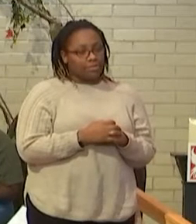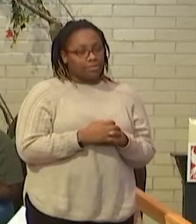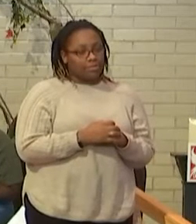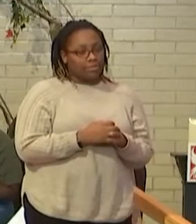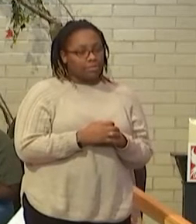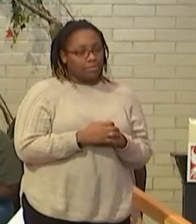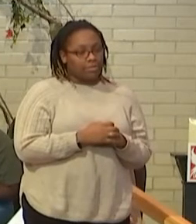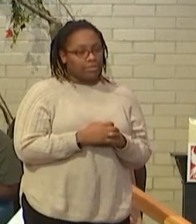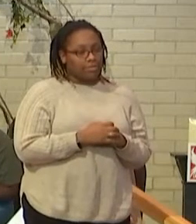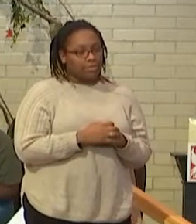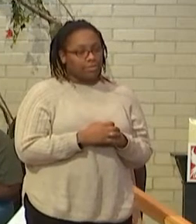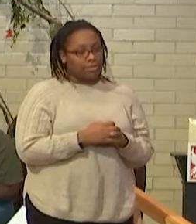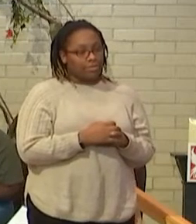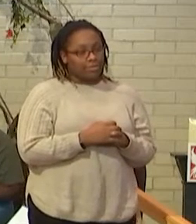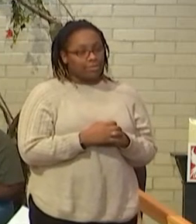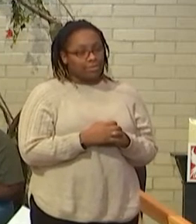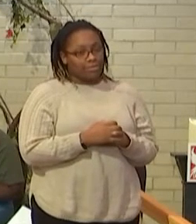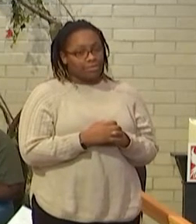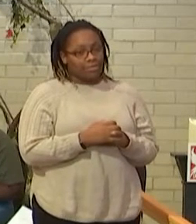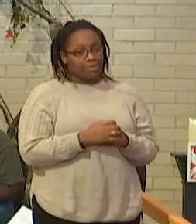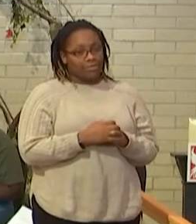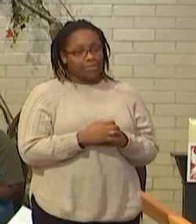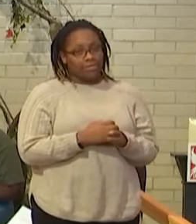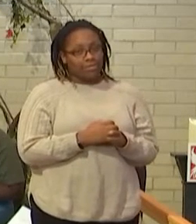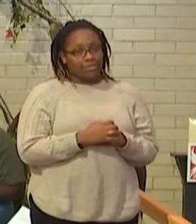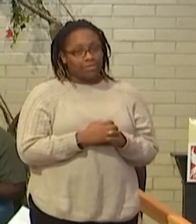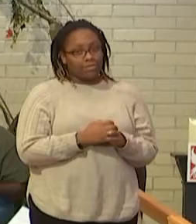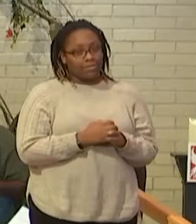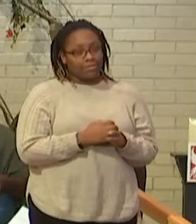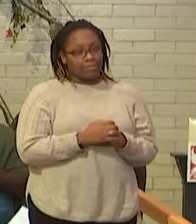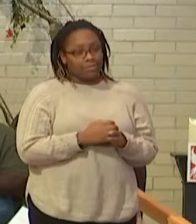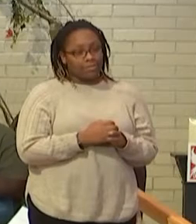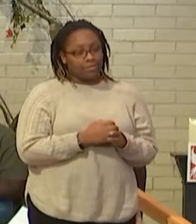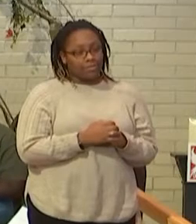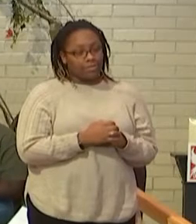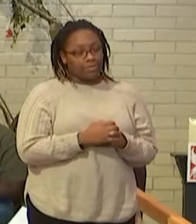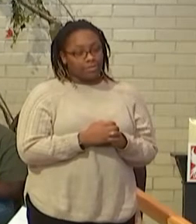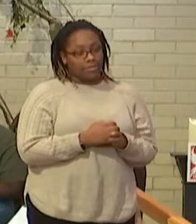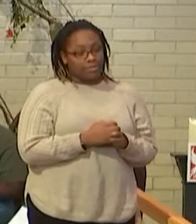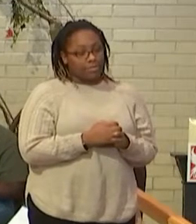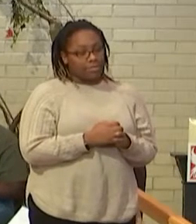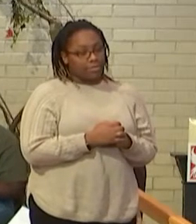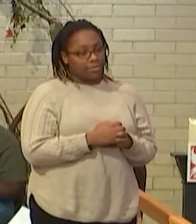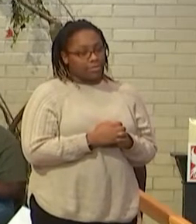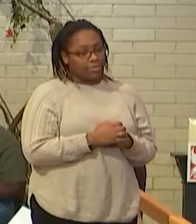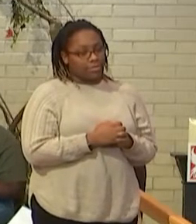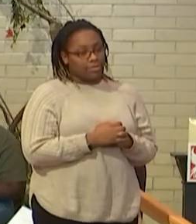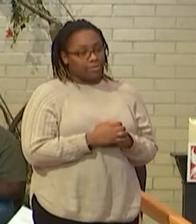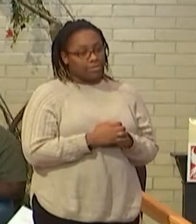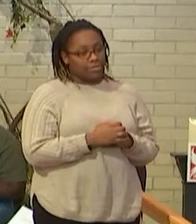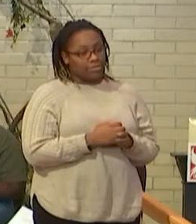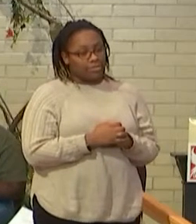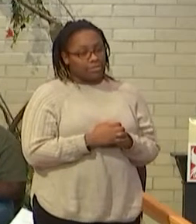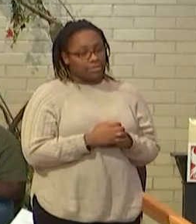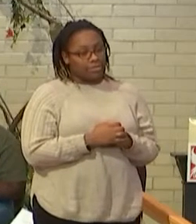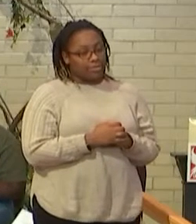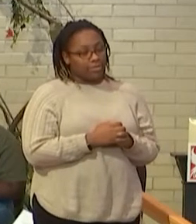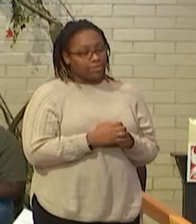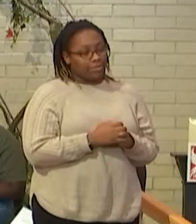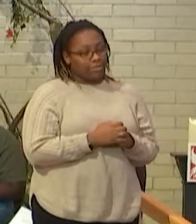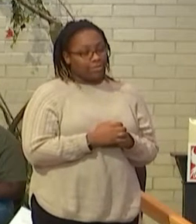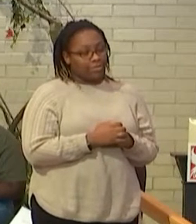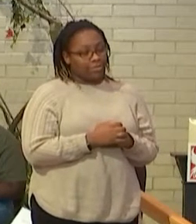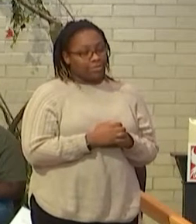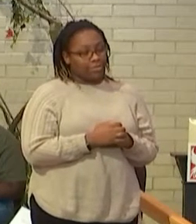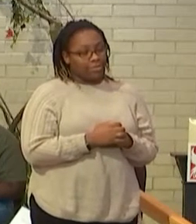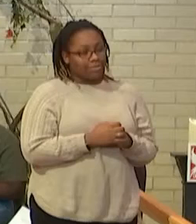lot easier to folks with Tourette's. But also, that being said, learning foreign languages comes a lot easier as well because of that